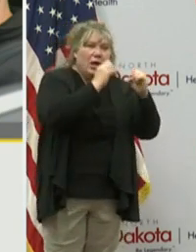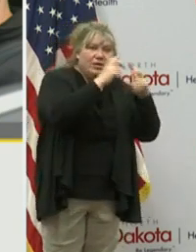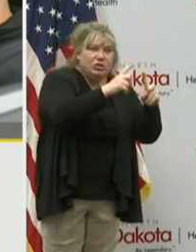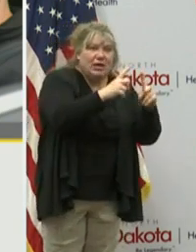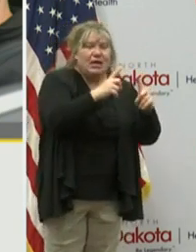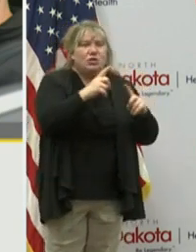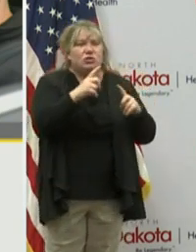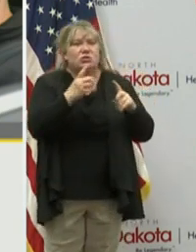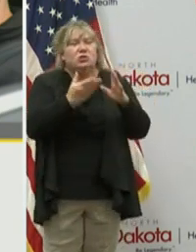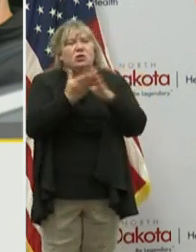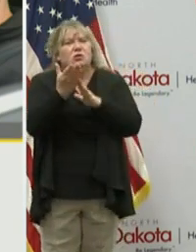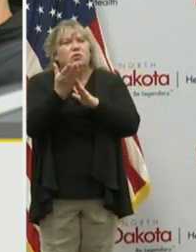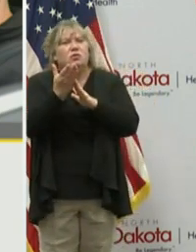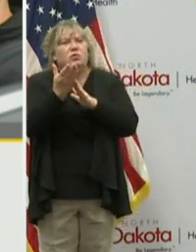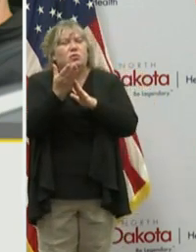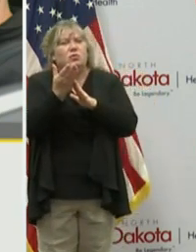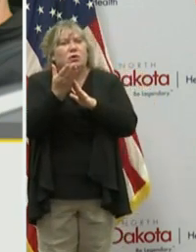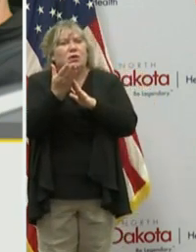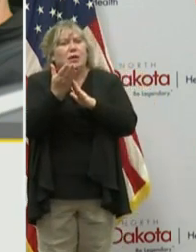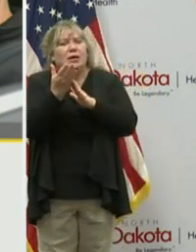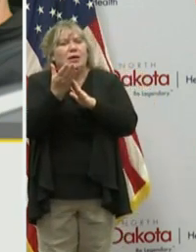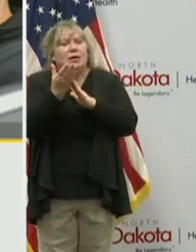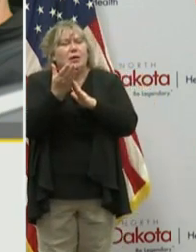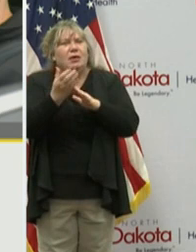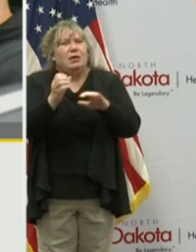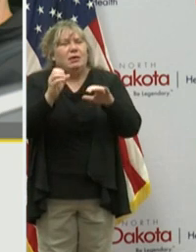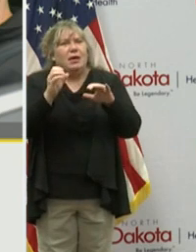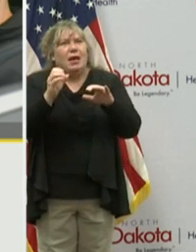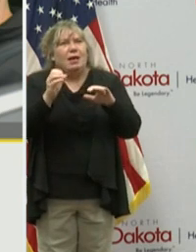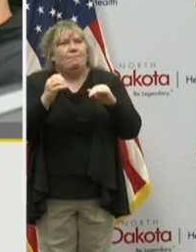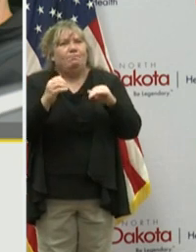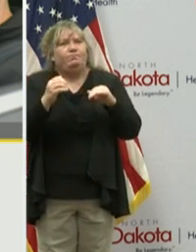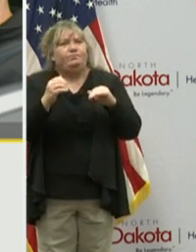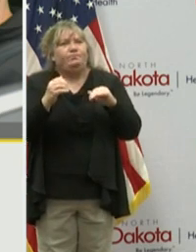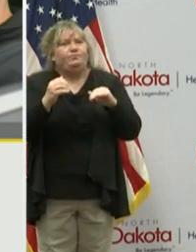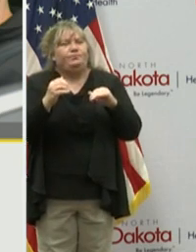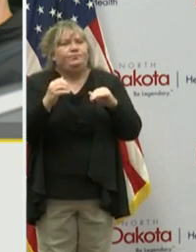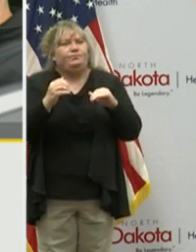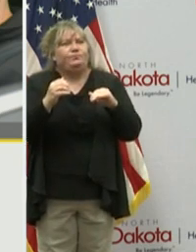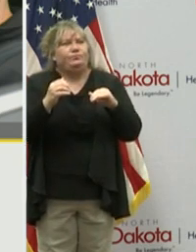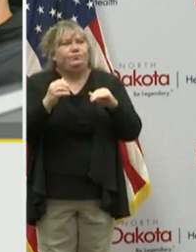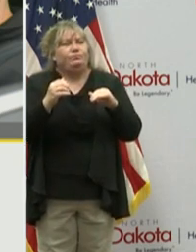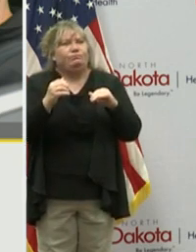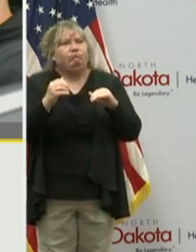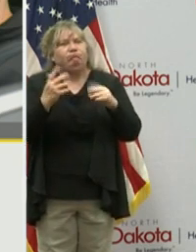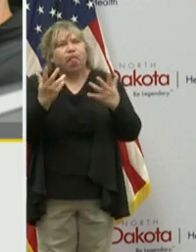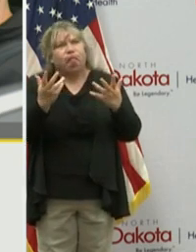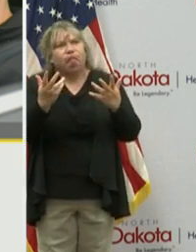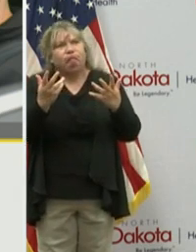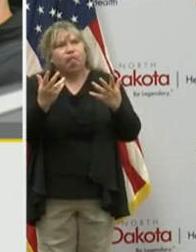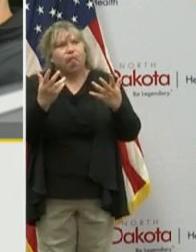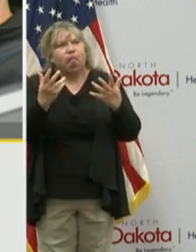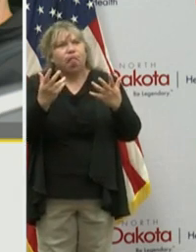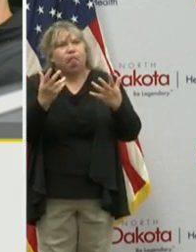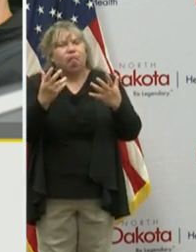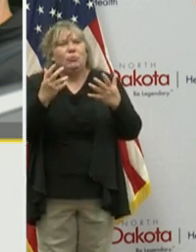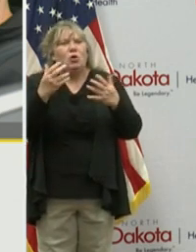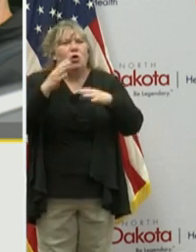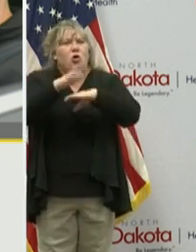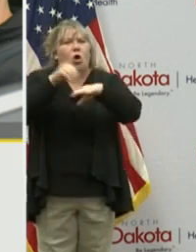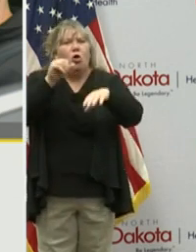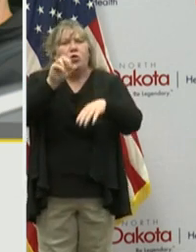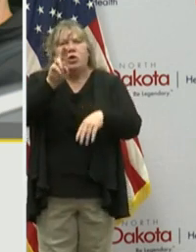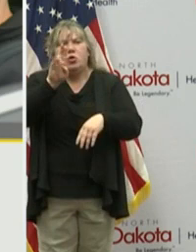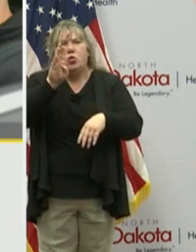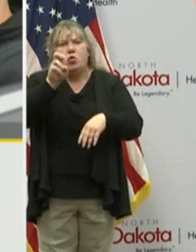education, through being able to call businesses like Uber and Lyft for a